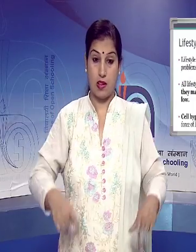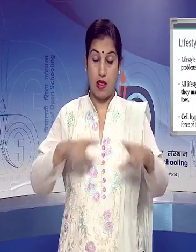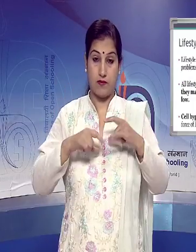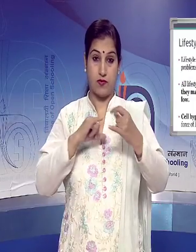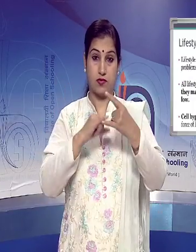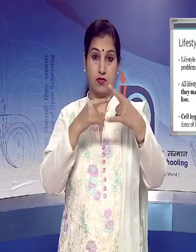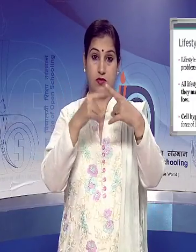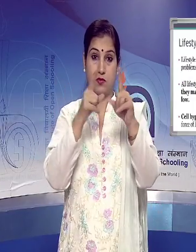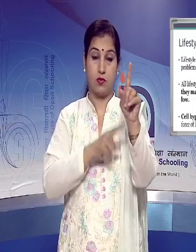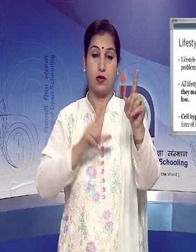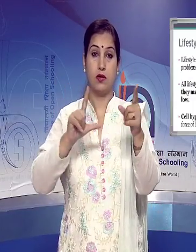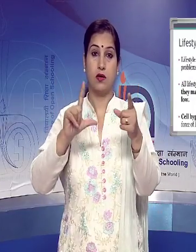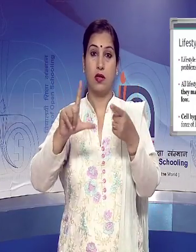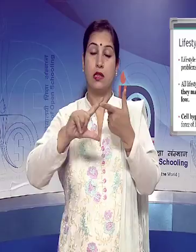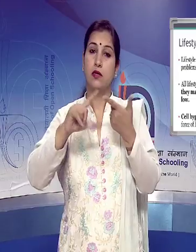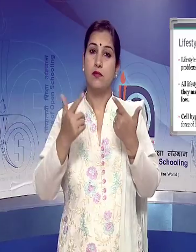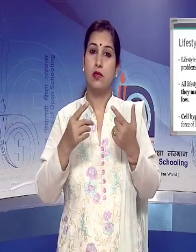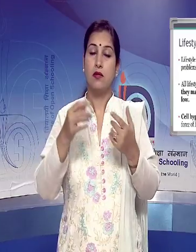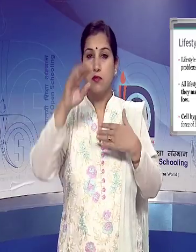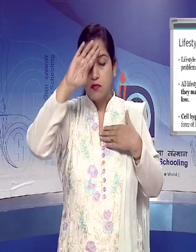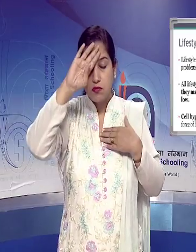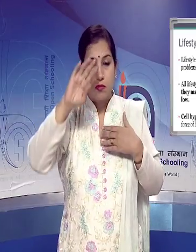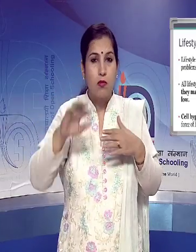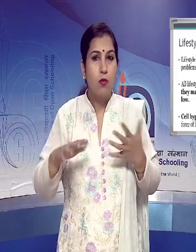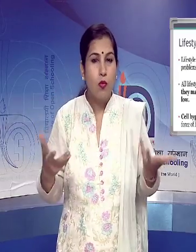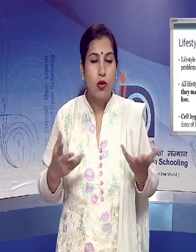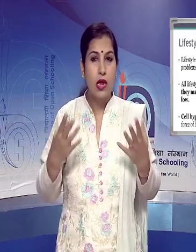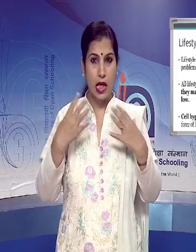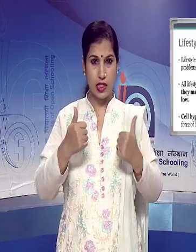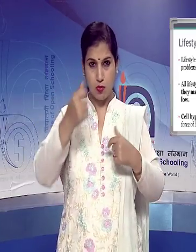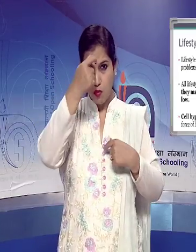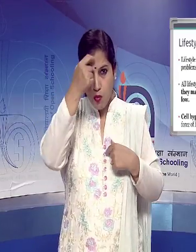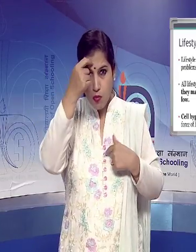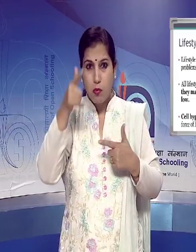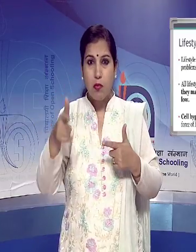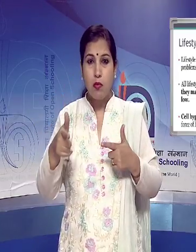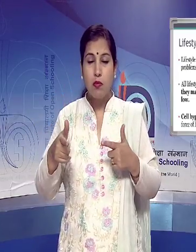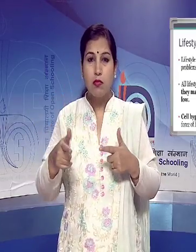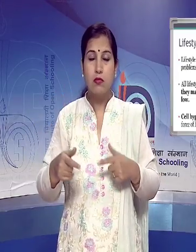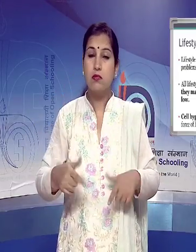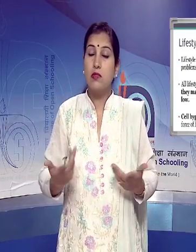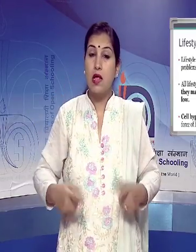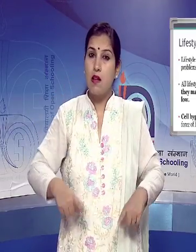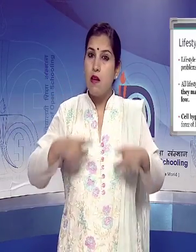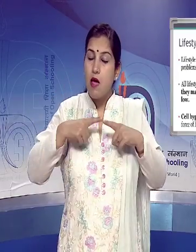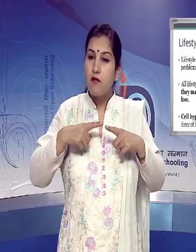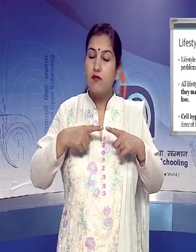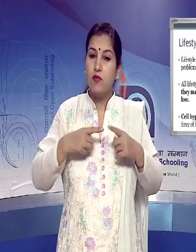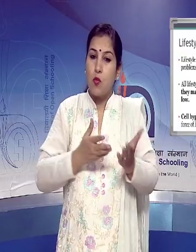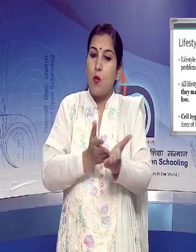Lifestyle diseases are defined as those health problems that react to changes in lifestyle.